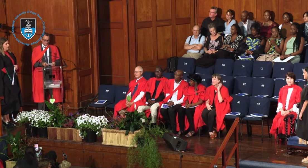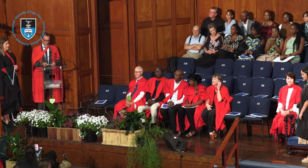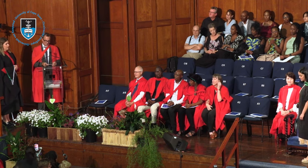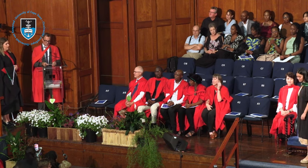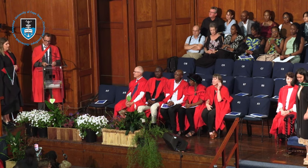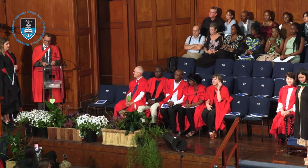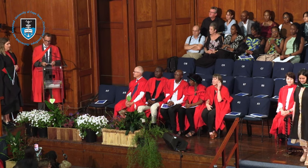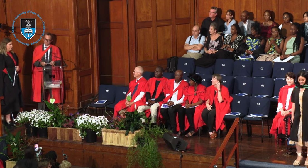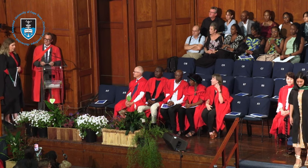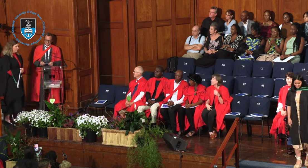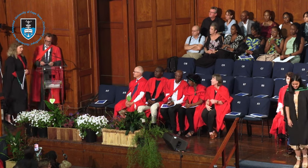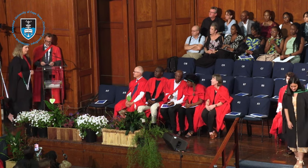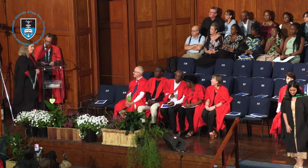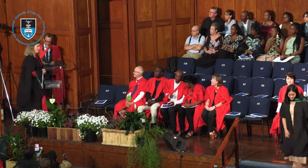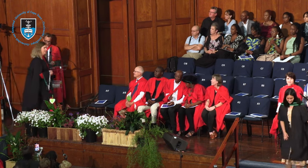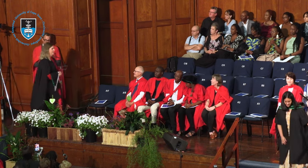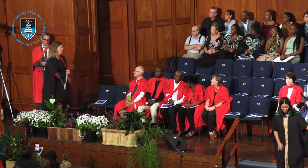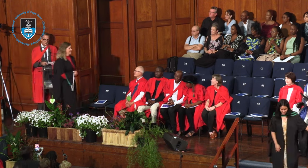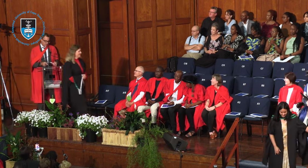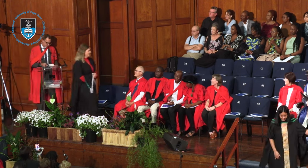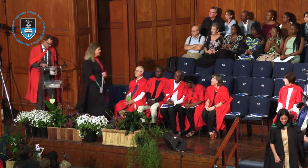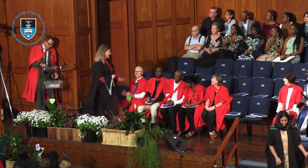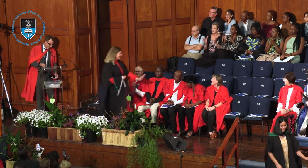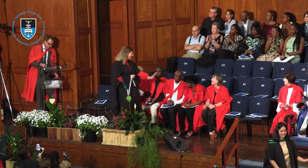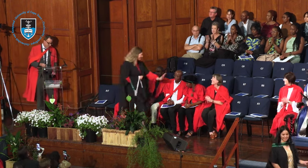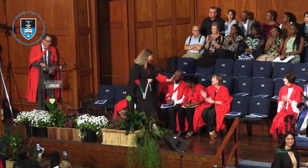For a Master of Urban Design, Emma MacArthur.